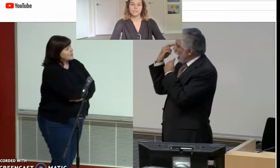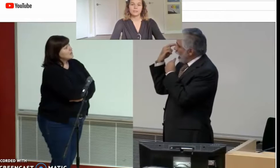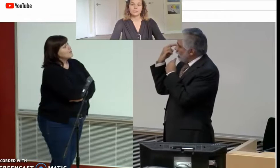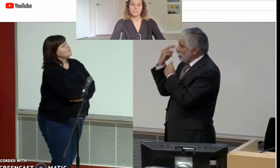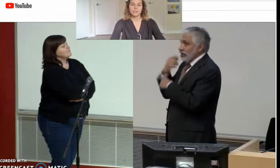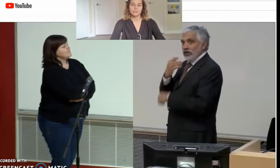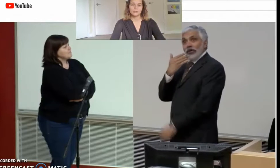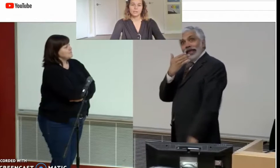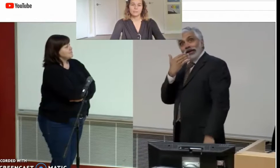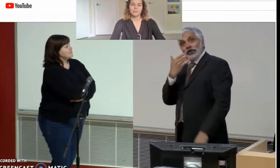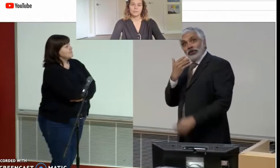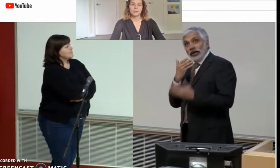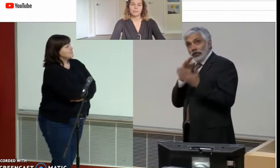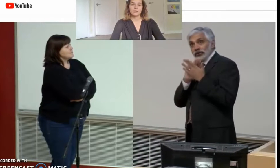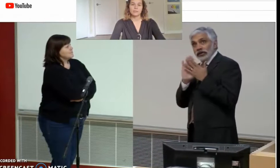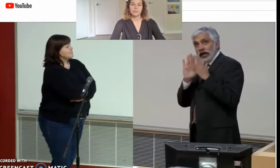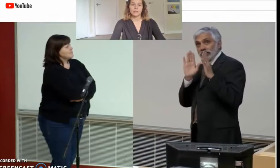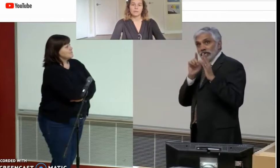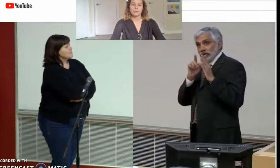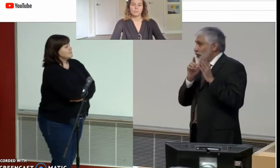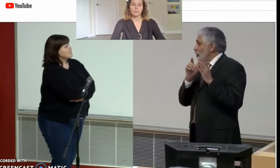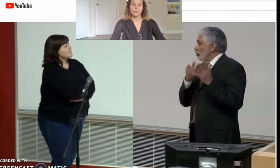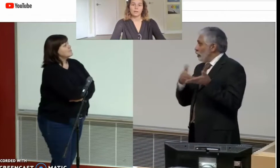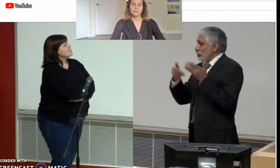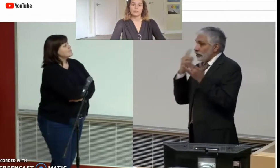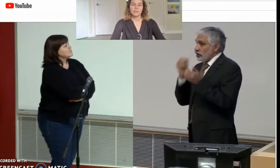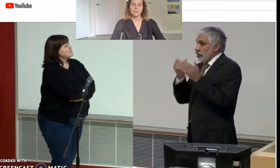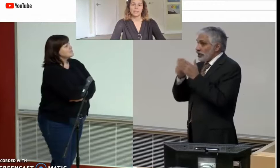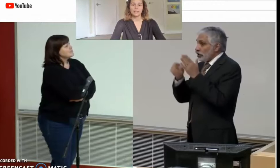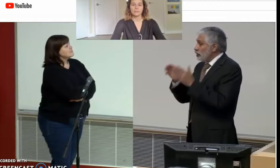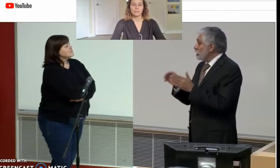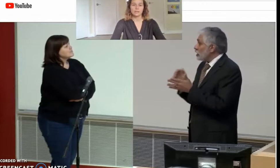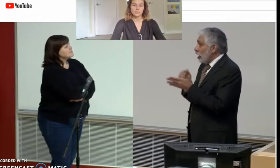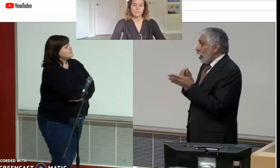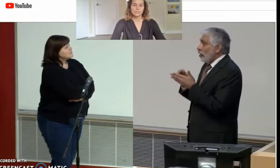later when that child grows up and they become more aware, they may thank their parents.